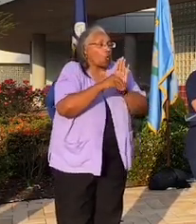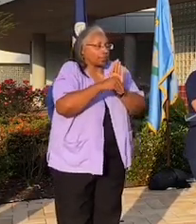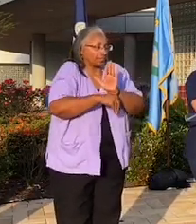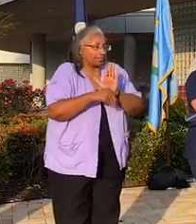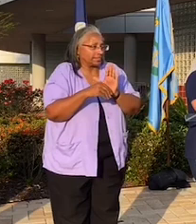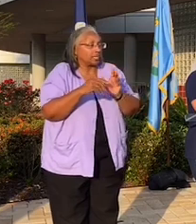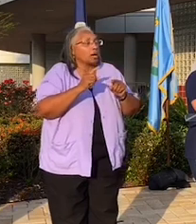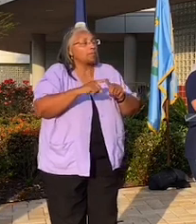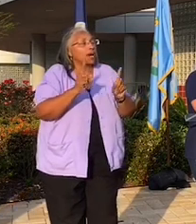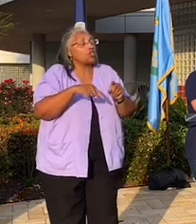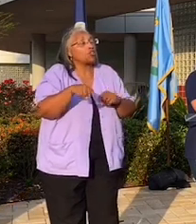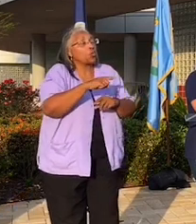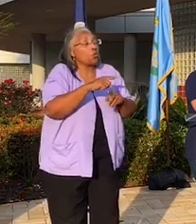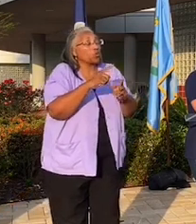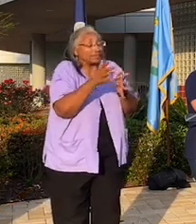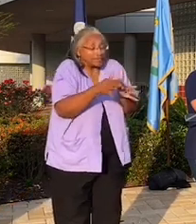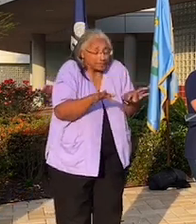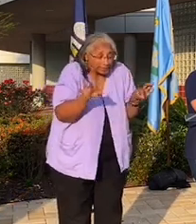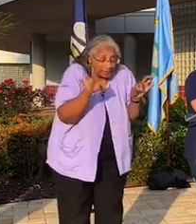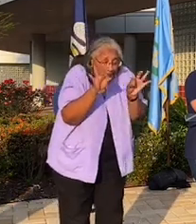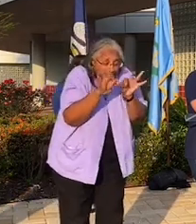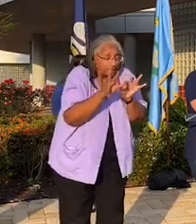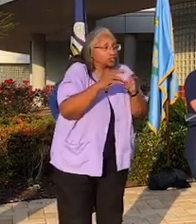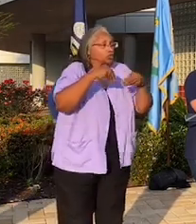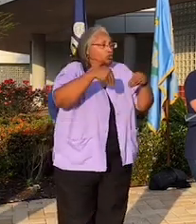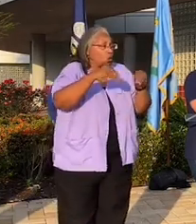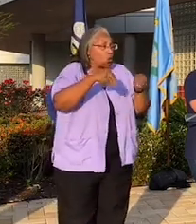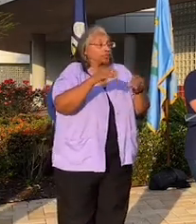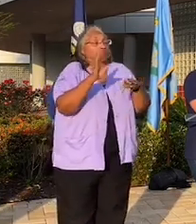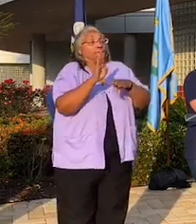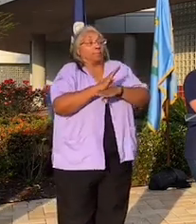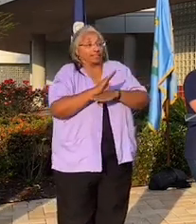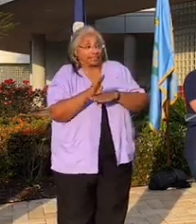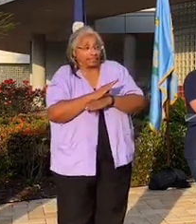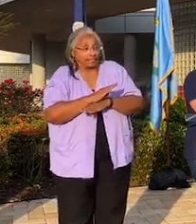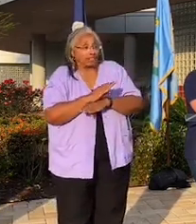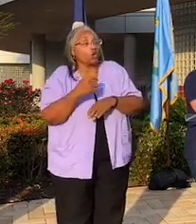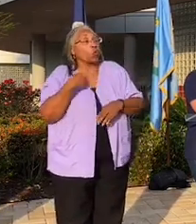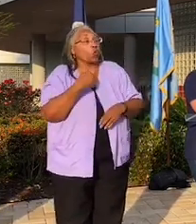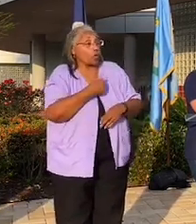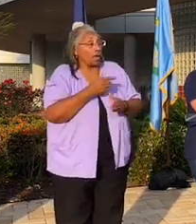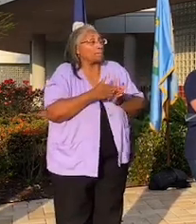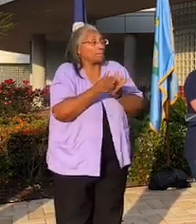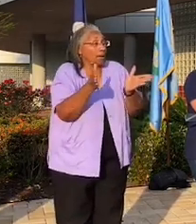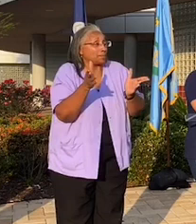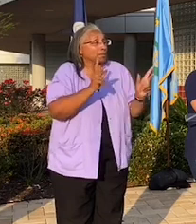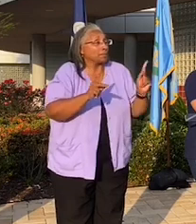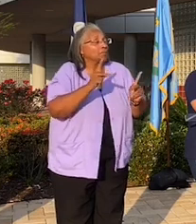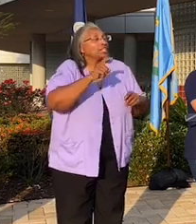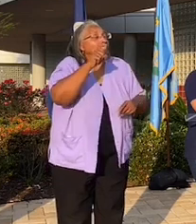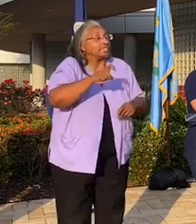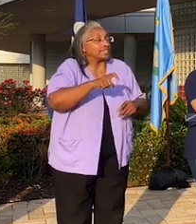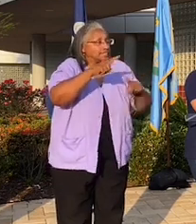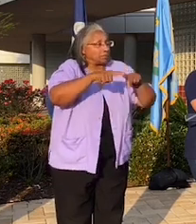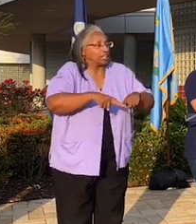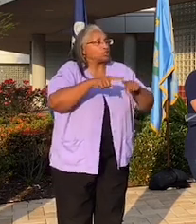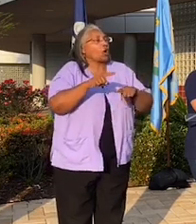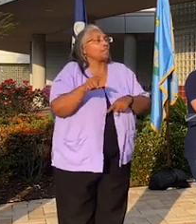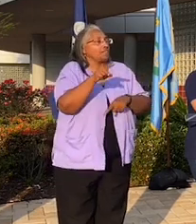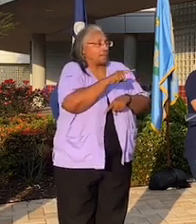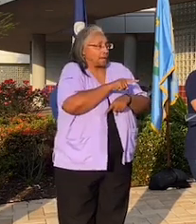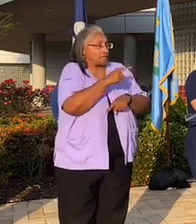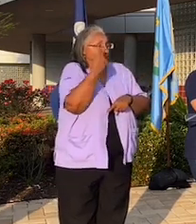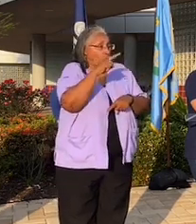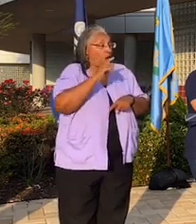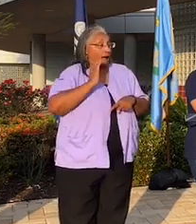those essential establishments or businesses that we, the public, will need to depend on to